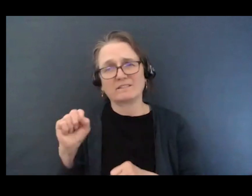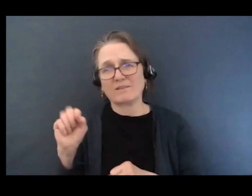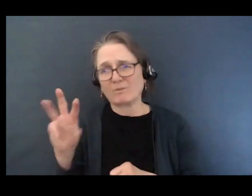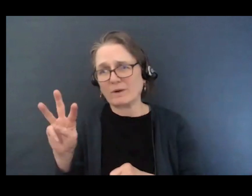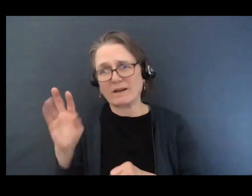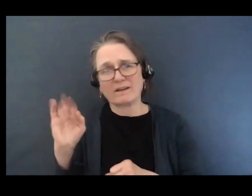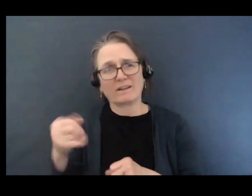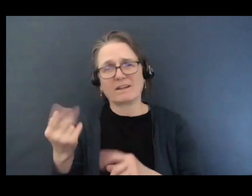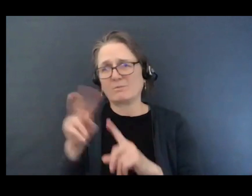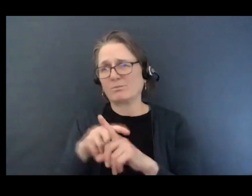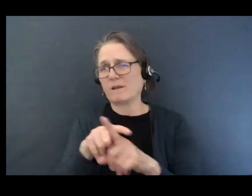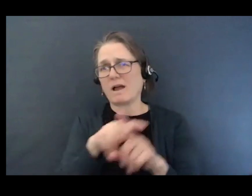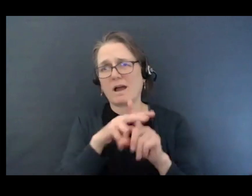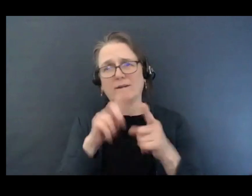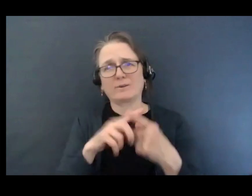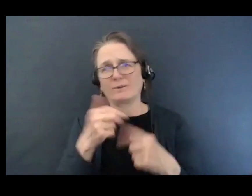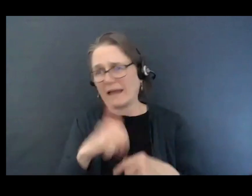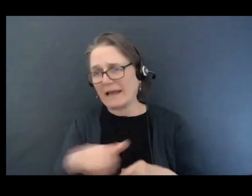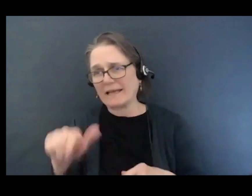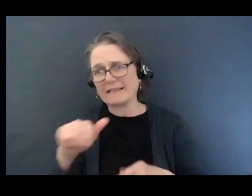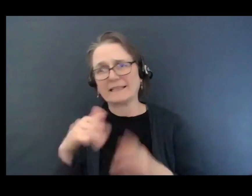Annette? So what do you do with missing data?